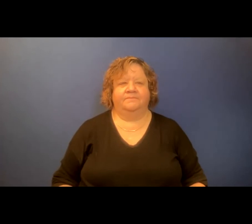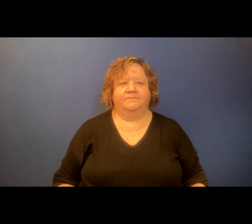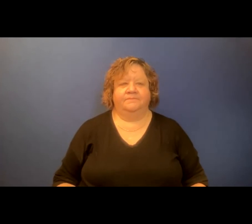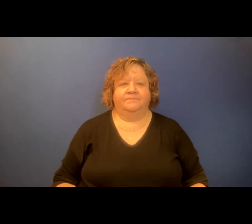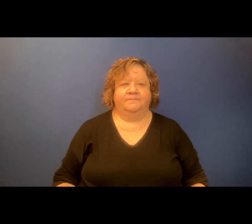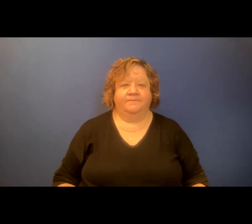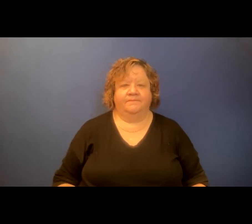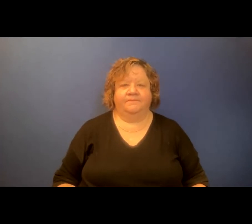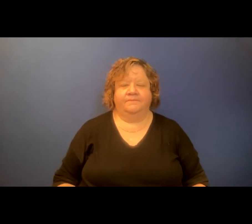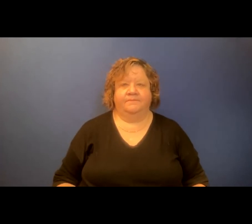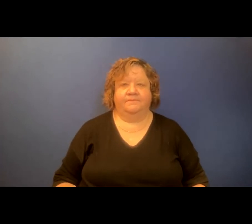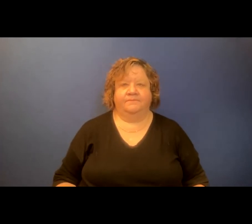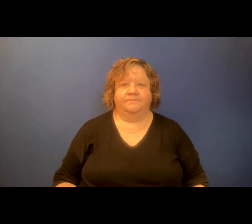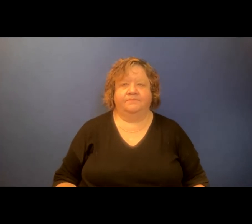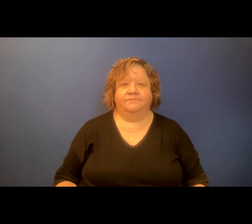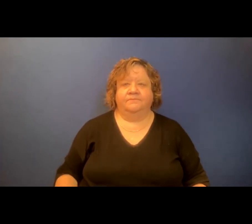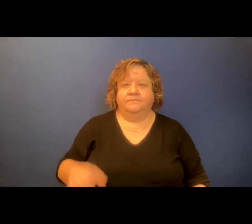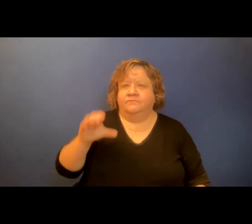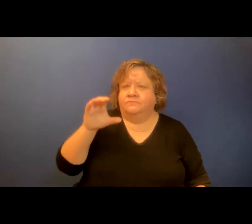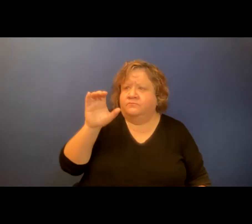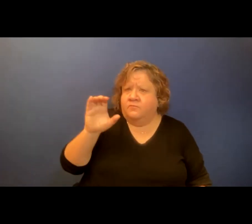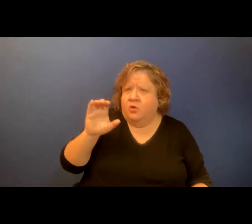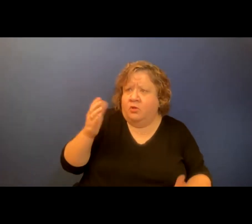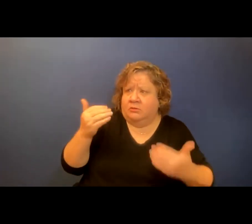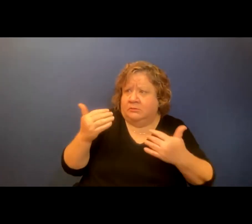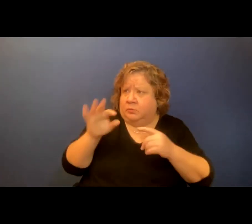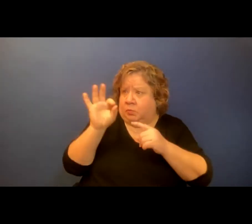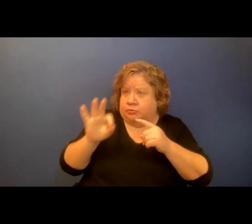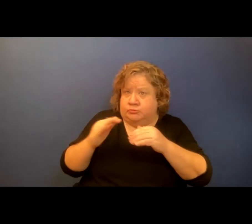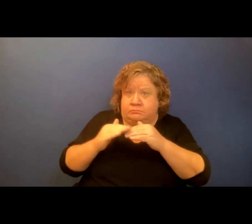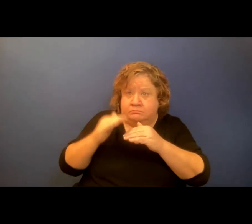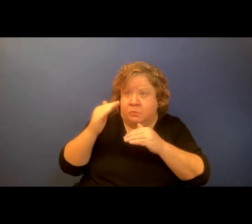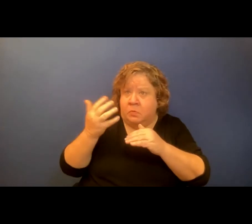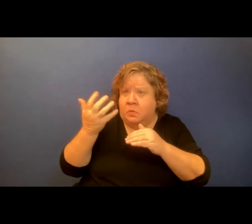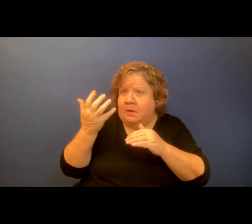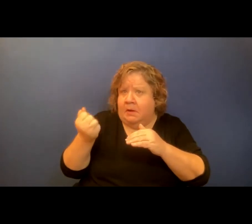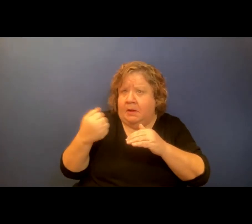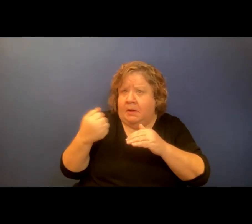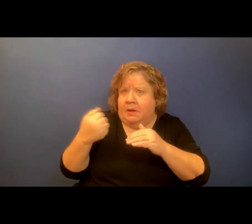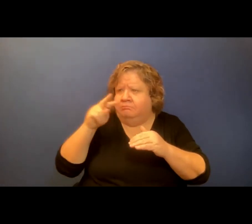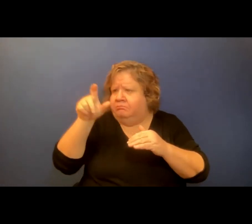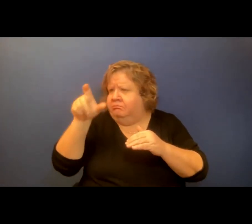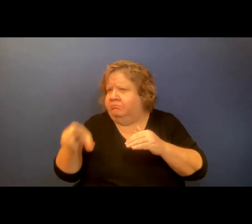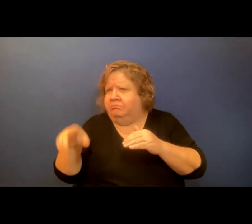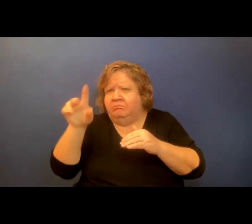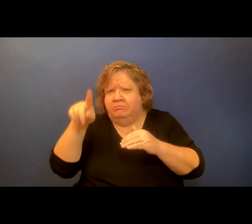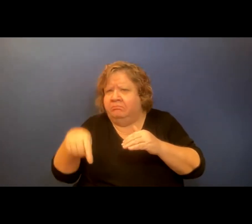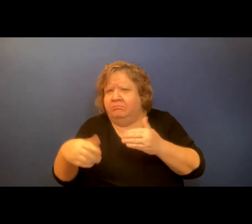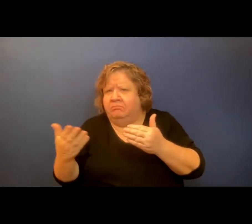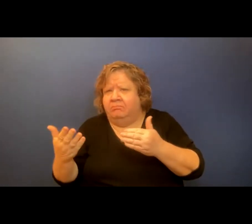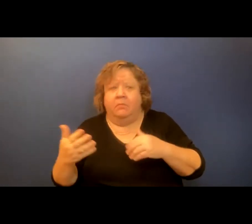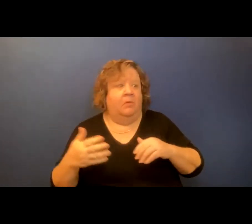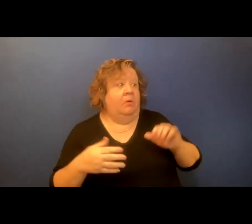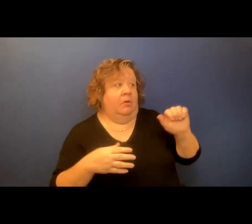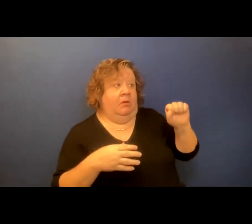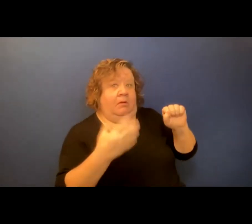Colin, were there any other questions further up that we might have missed? I think there was a question from Leah around very early